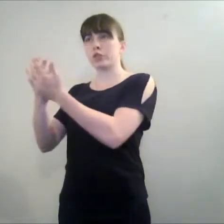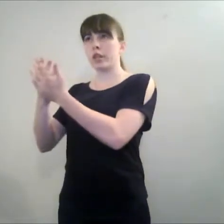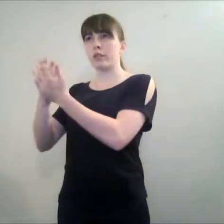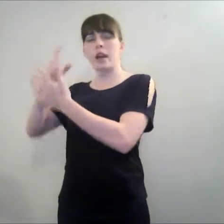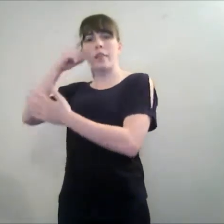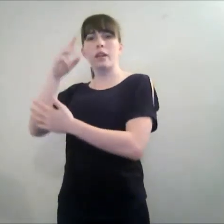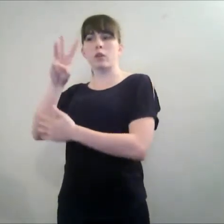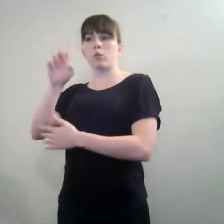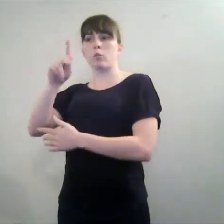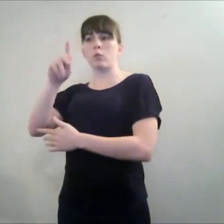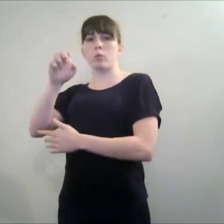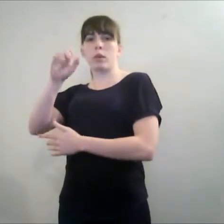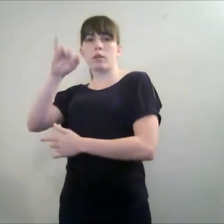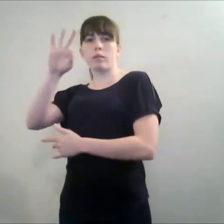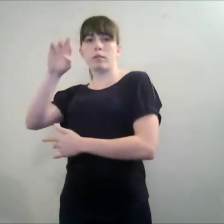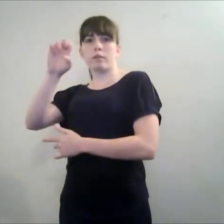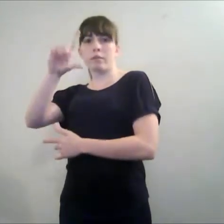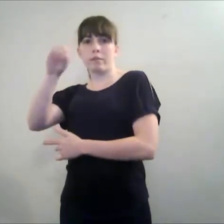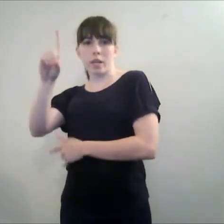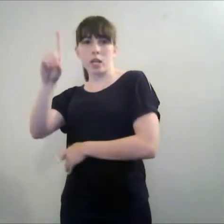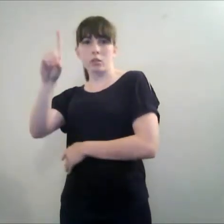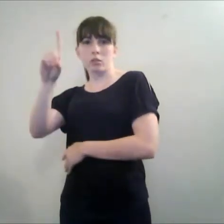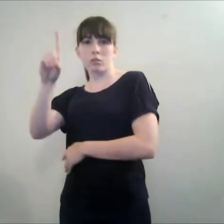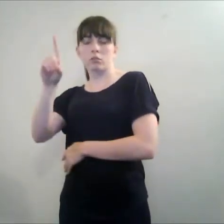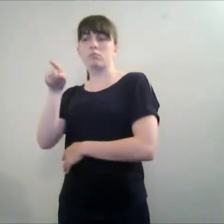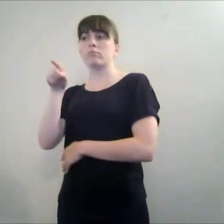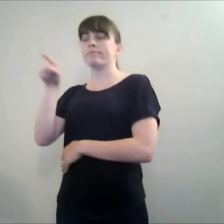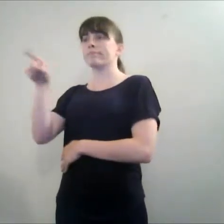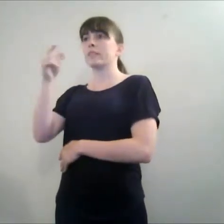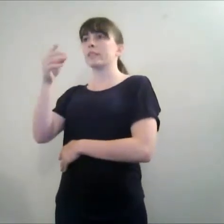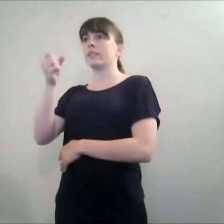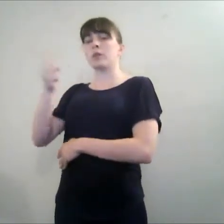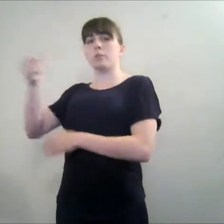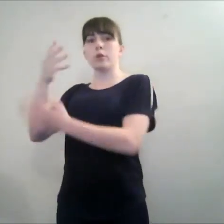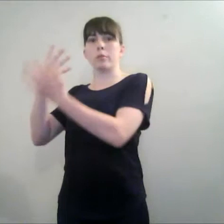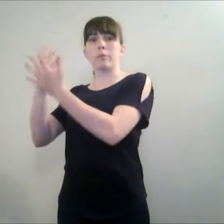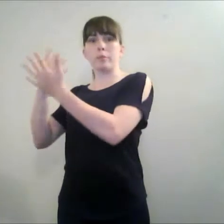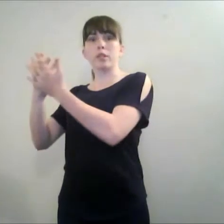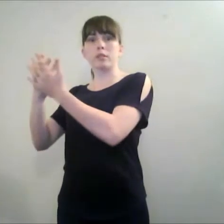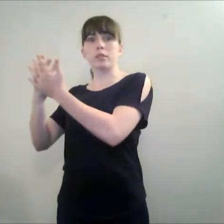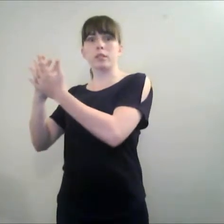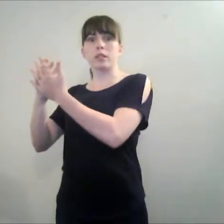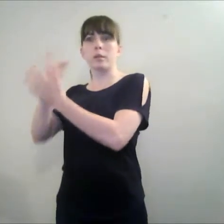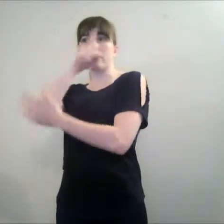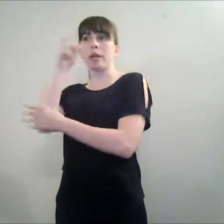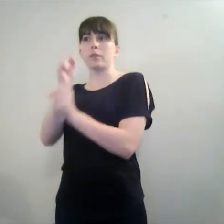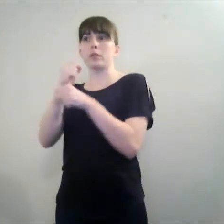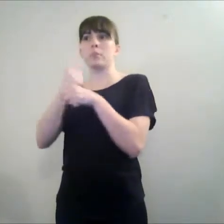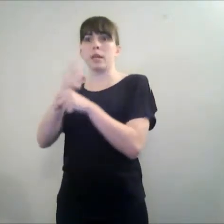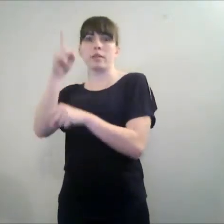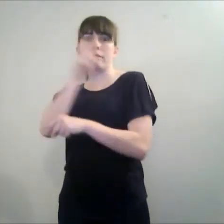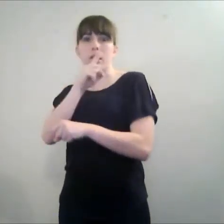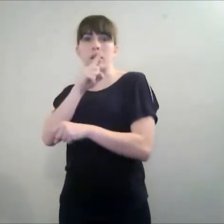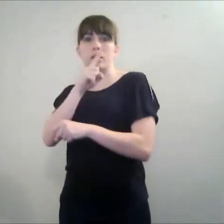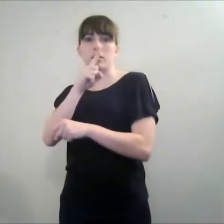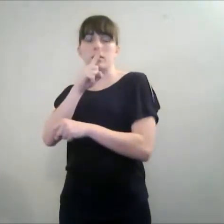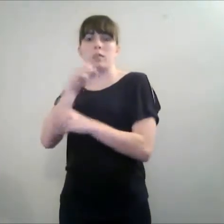by, I think, French Impressionists. And he's so good at it that when he was in prison, everybody in prison, the governor and whatever, wanted him to